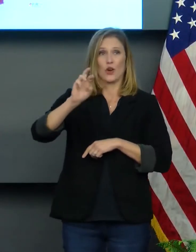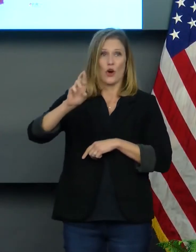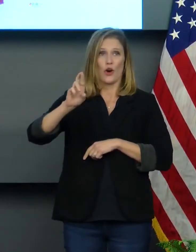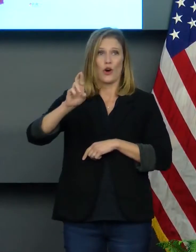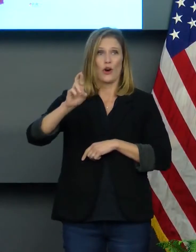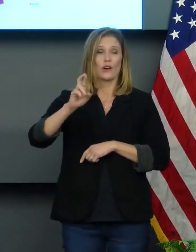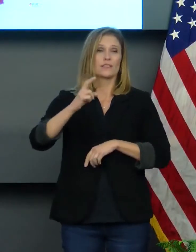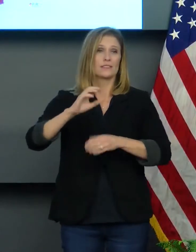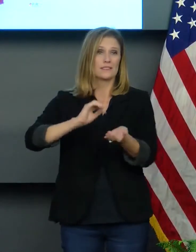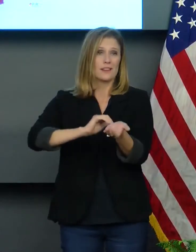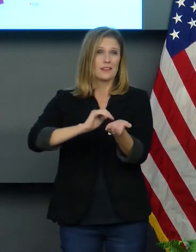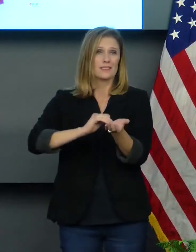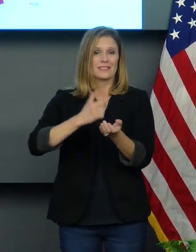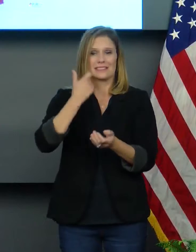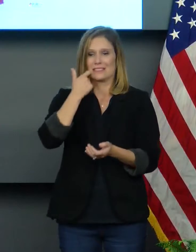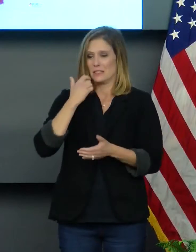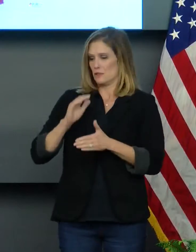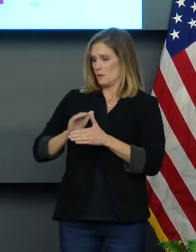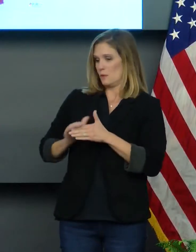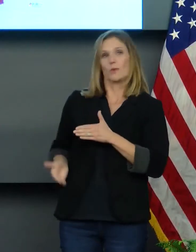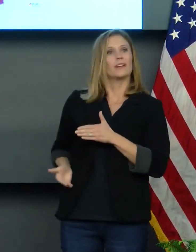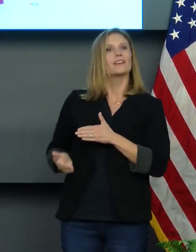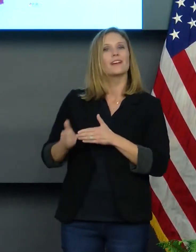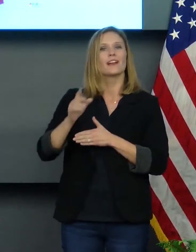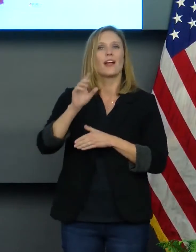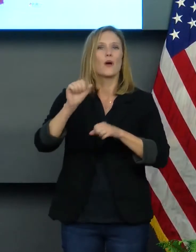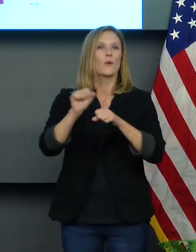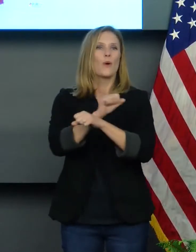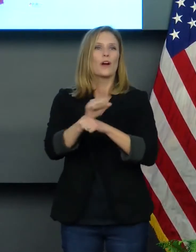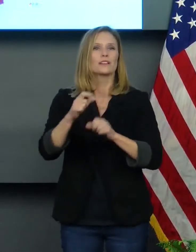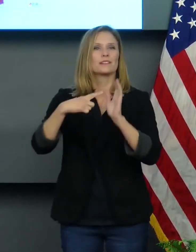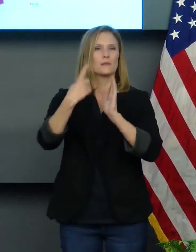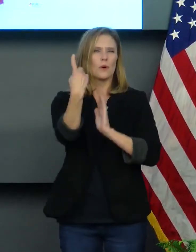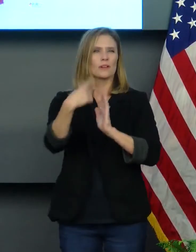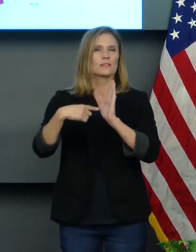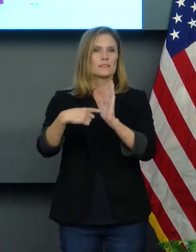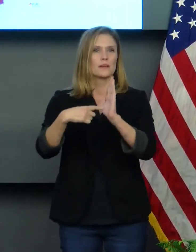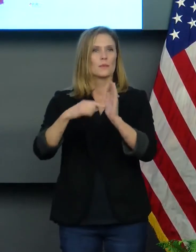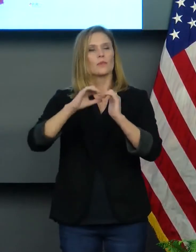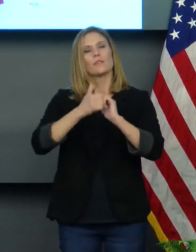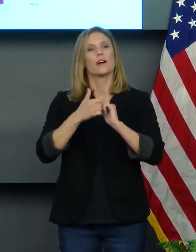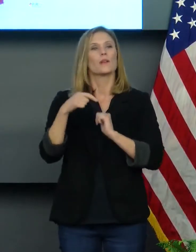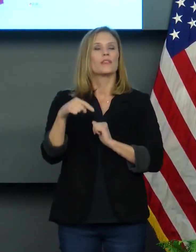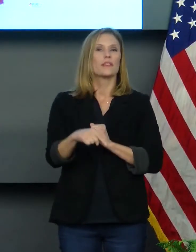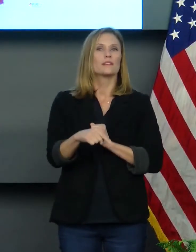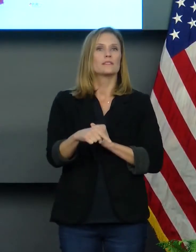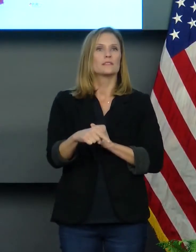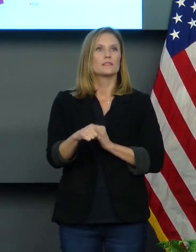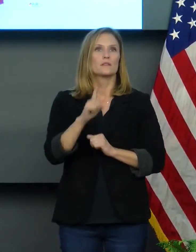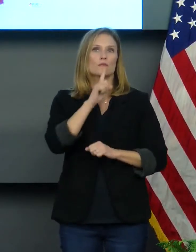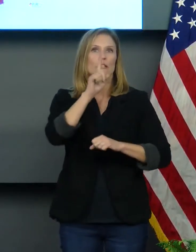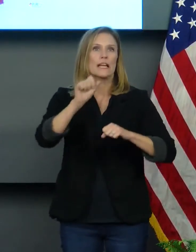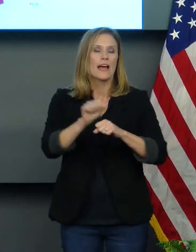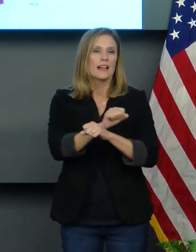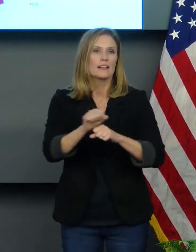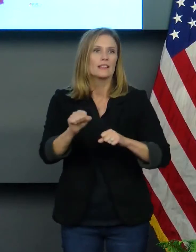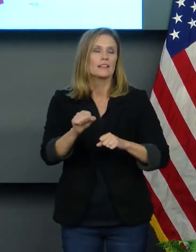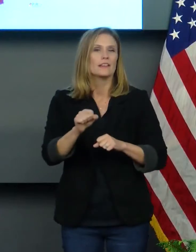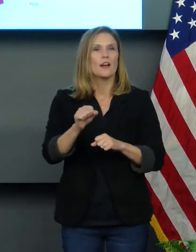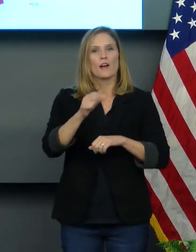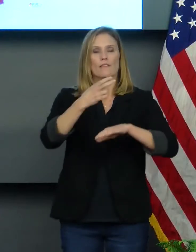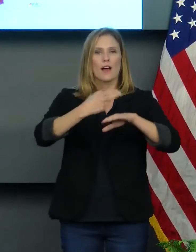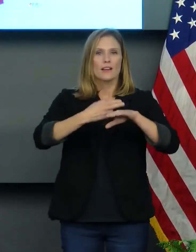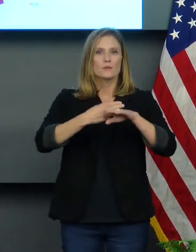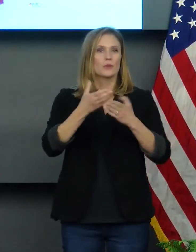worked this past weekend, and I wanted to share one example of how this reality of